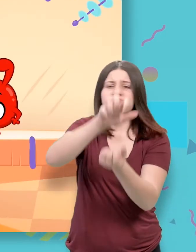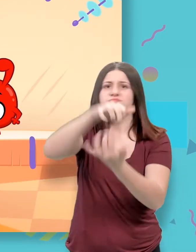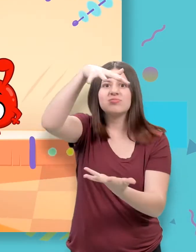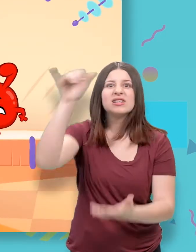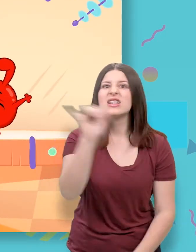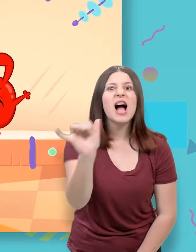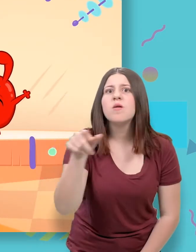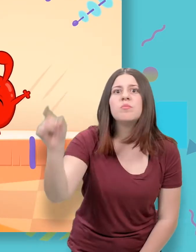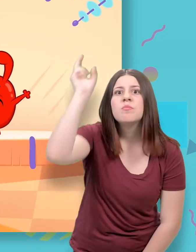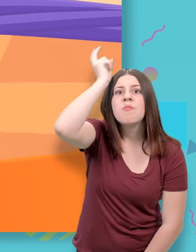awful. Cool!